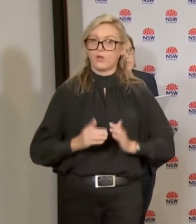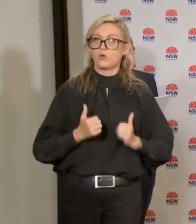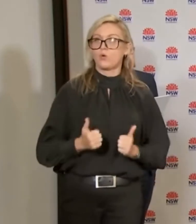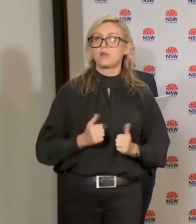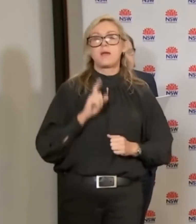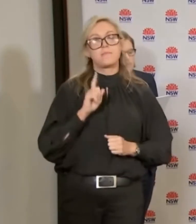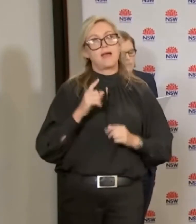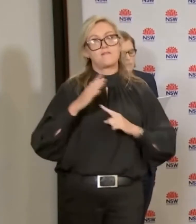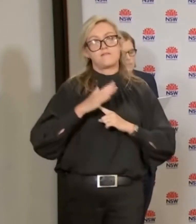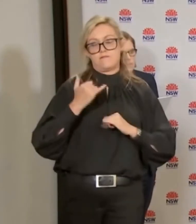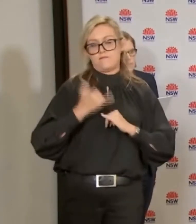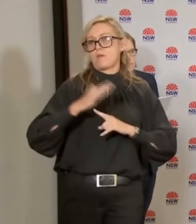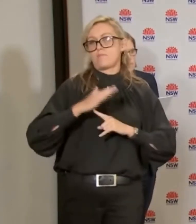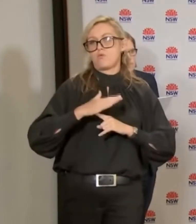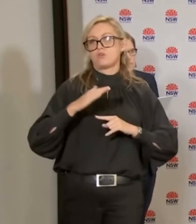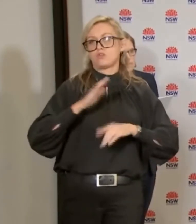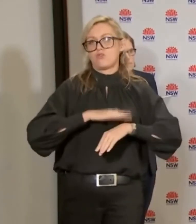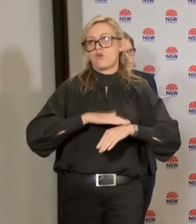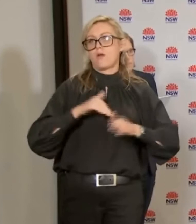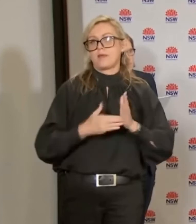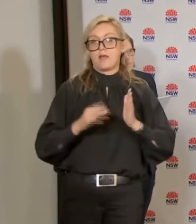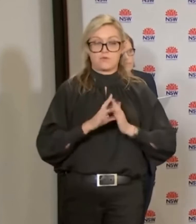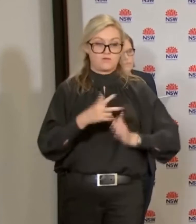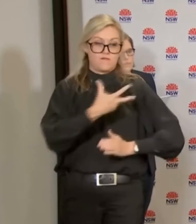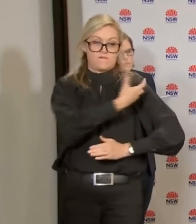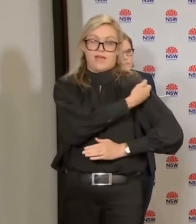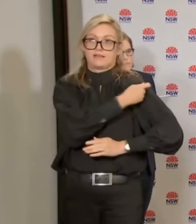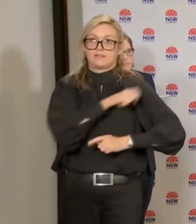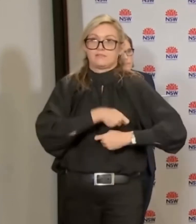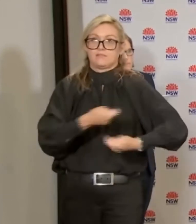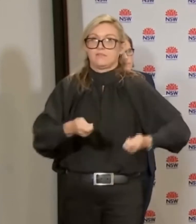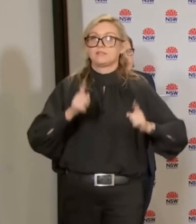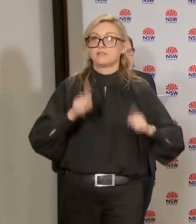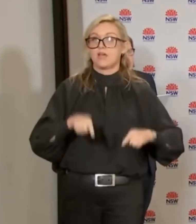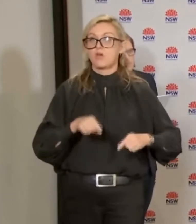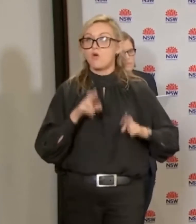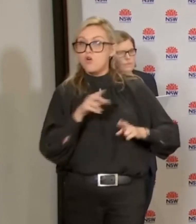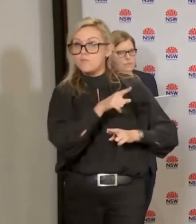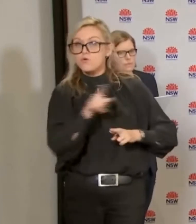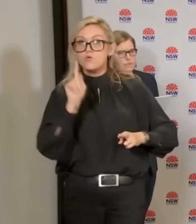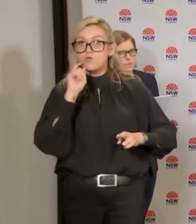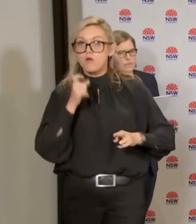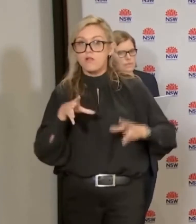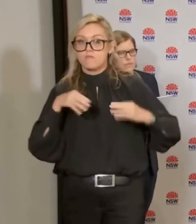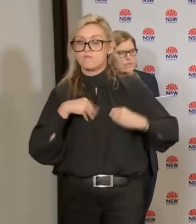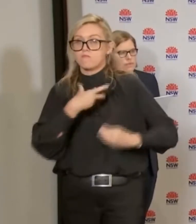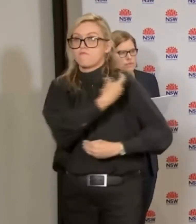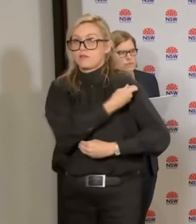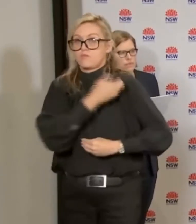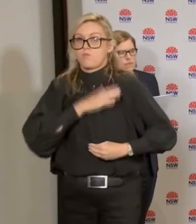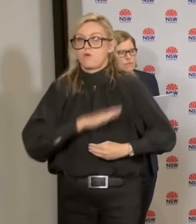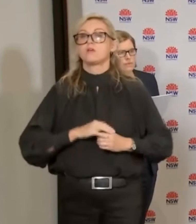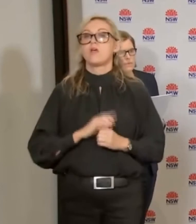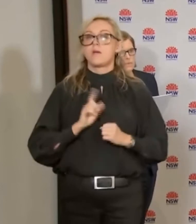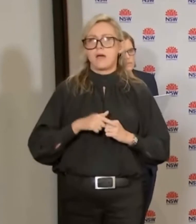The vaccine rollout is starting, and we're confident that people will take up the opportunity for the vaccine. But in the meantime, we have to be as vigilant